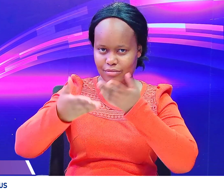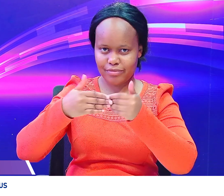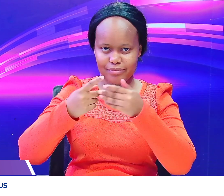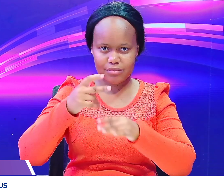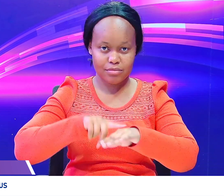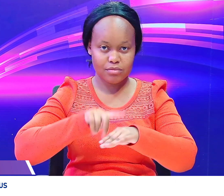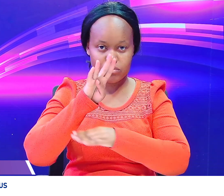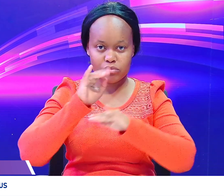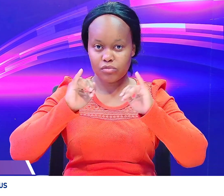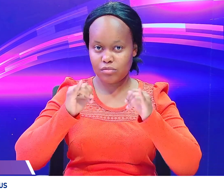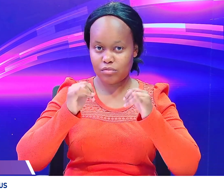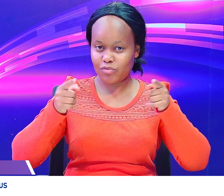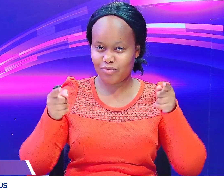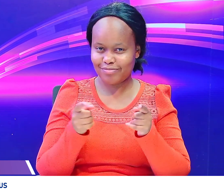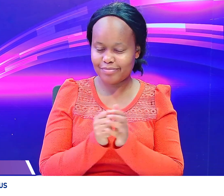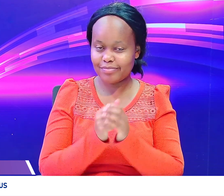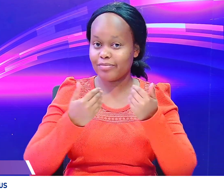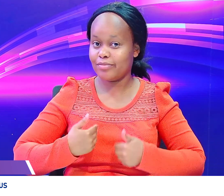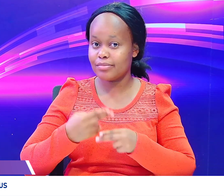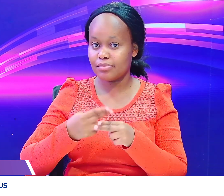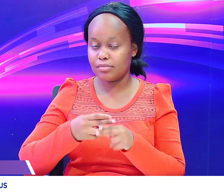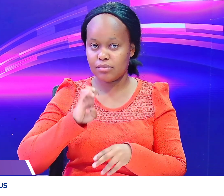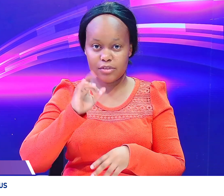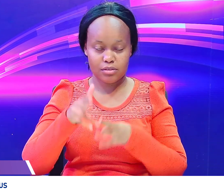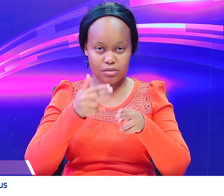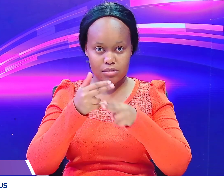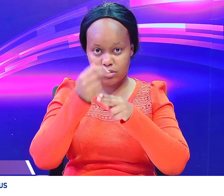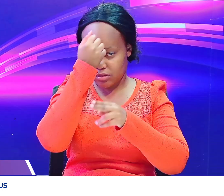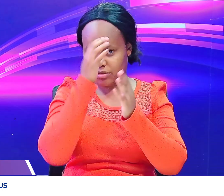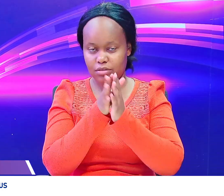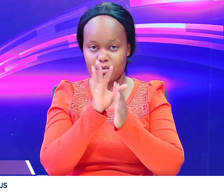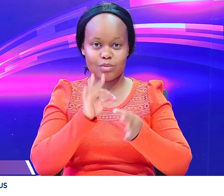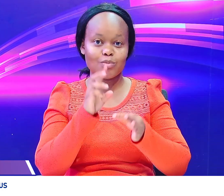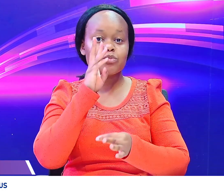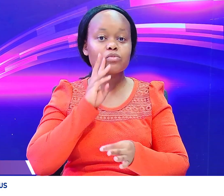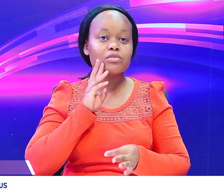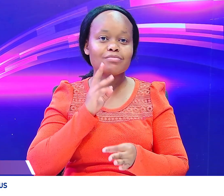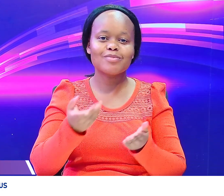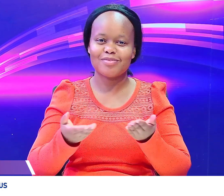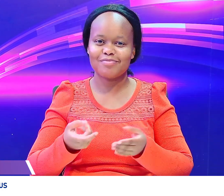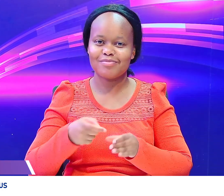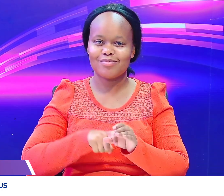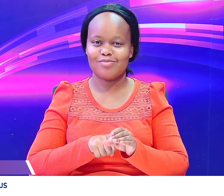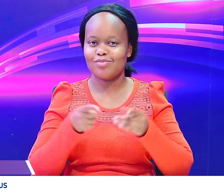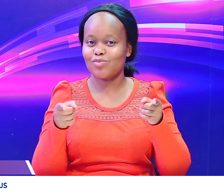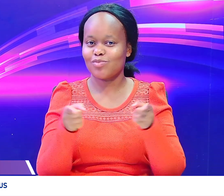Hello viewers, welcome to Science TV 4 p.m. News. My name is Edna Kaindi and our sign language interpreter